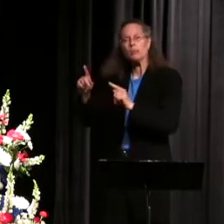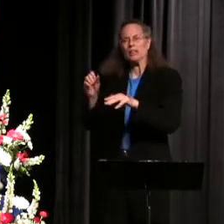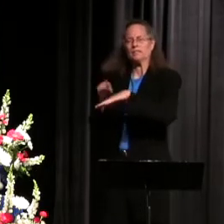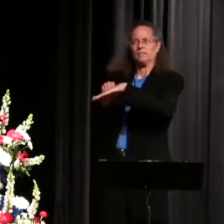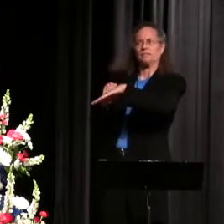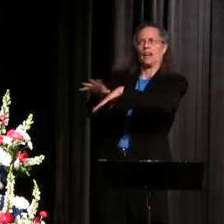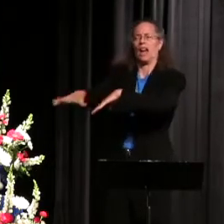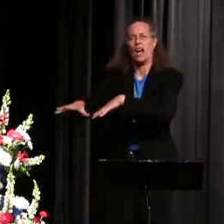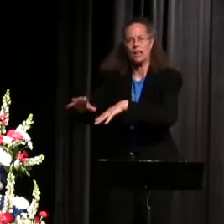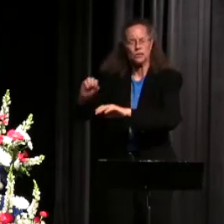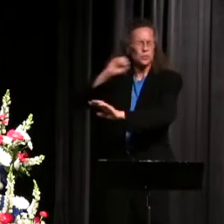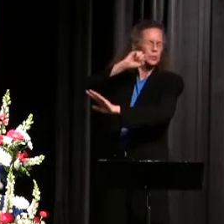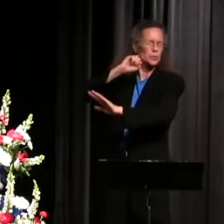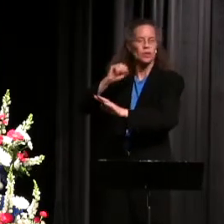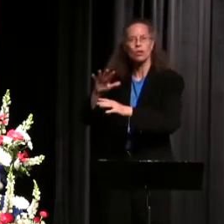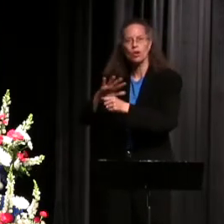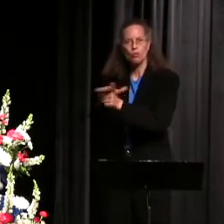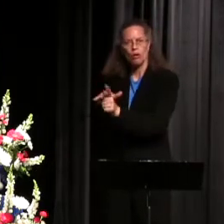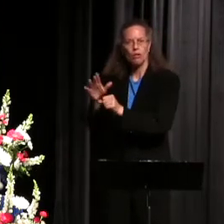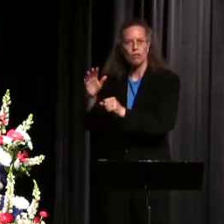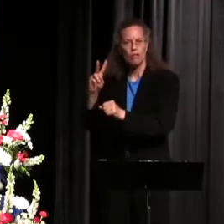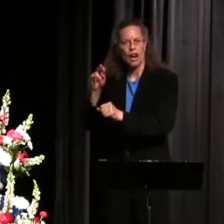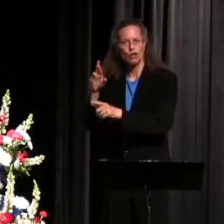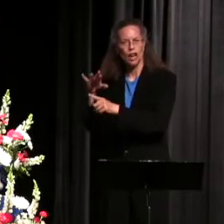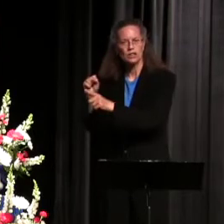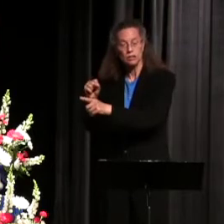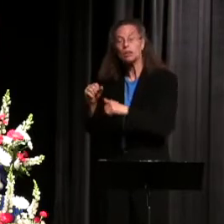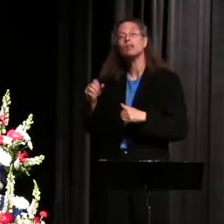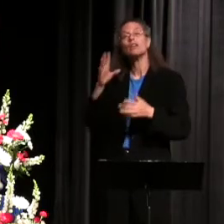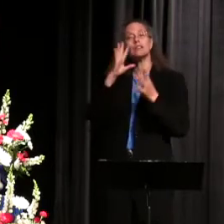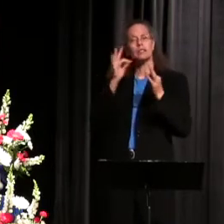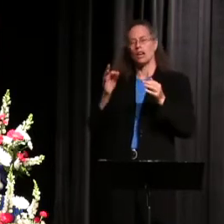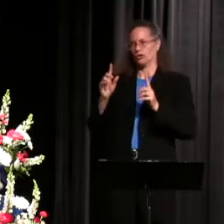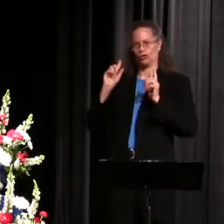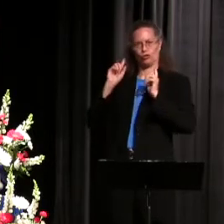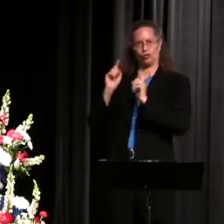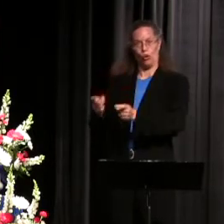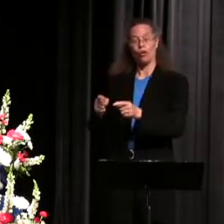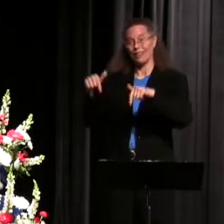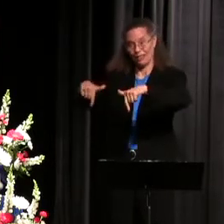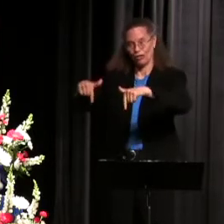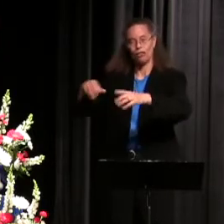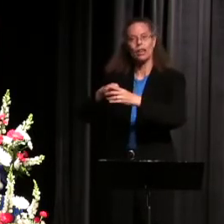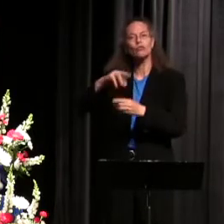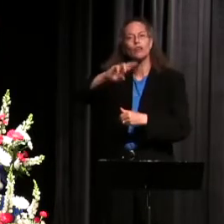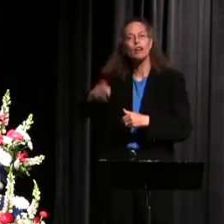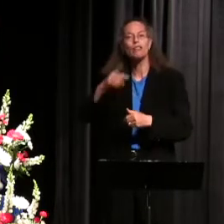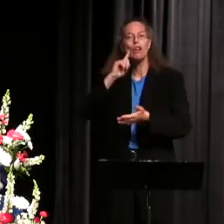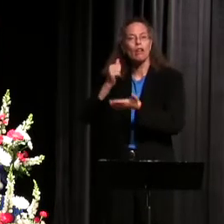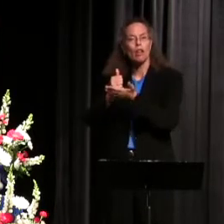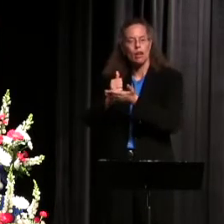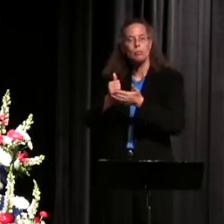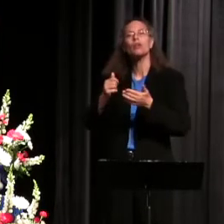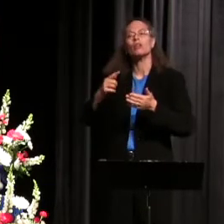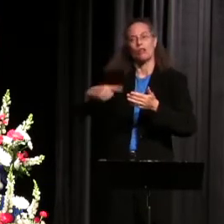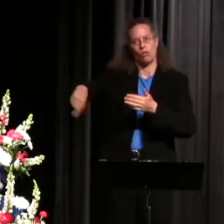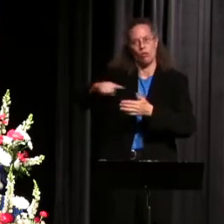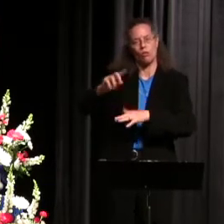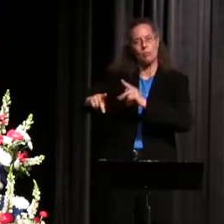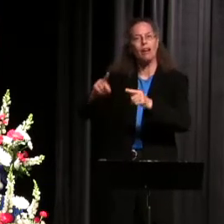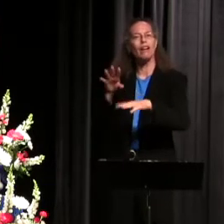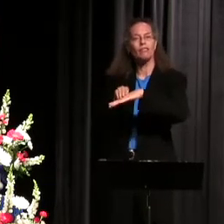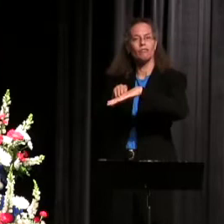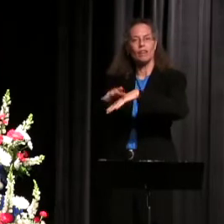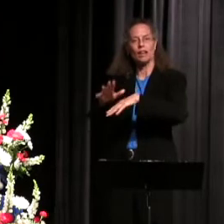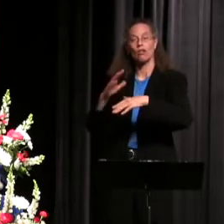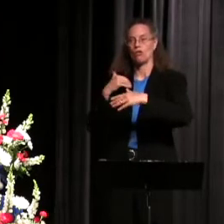the coronavirus. So, we have decided to donate towards this cause in Rochester to help those affected within our community